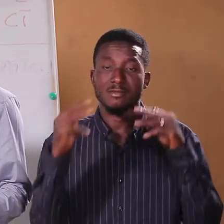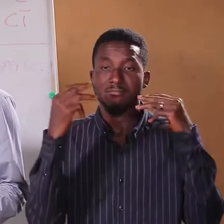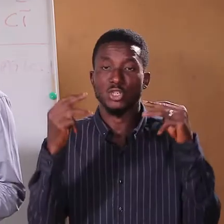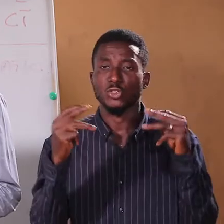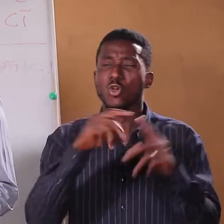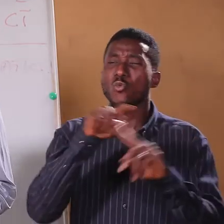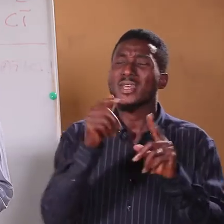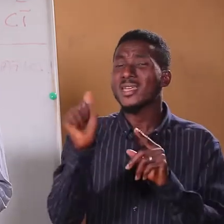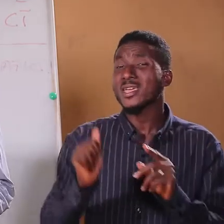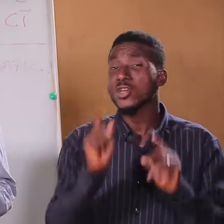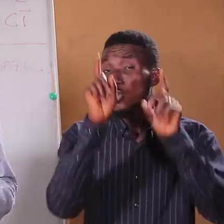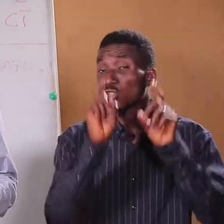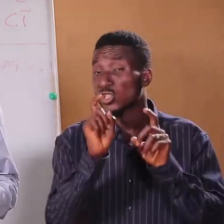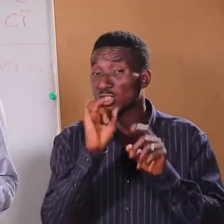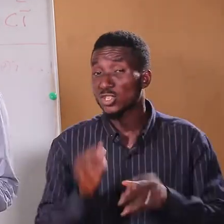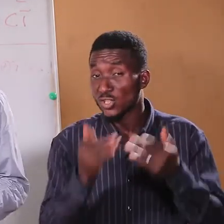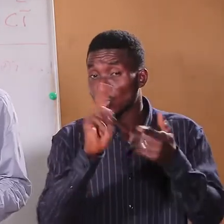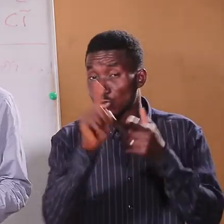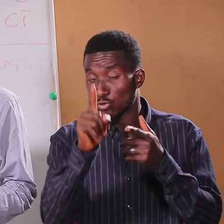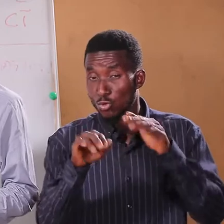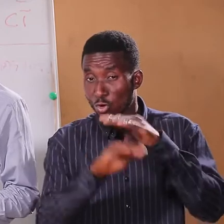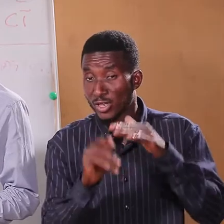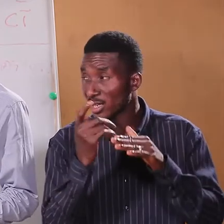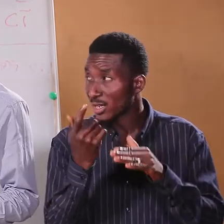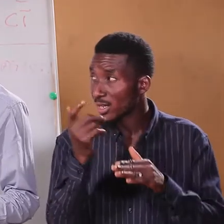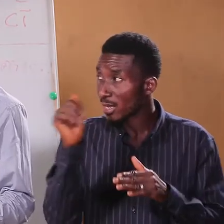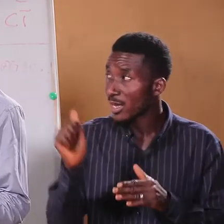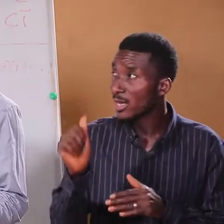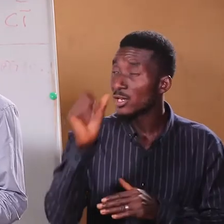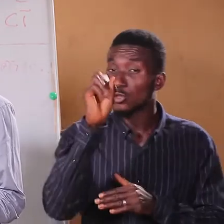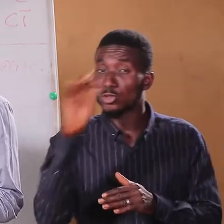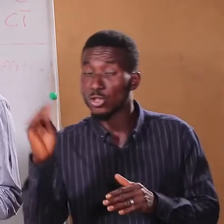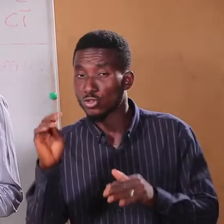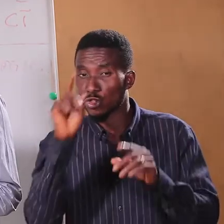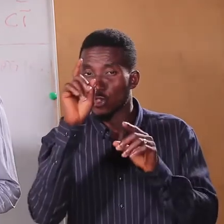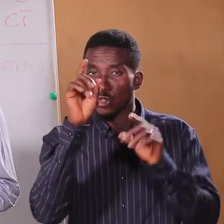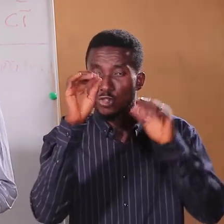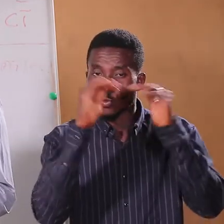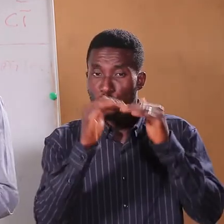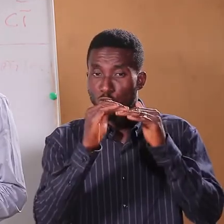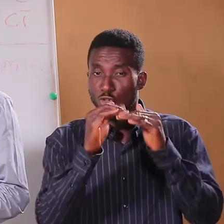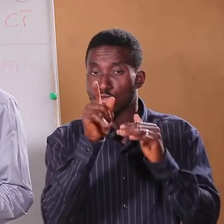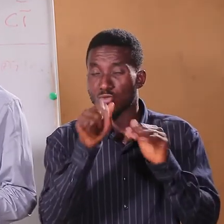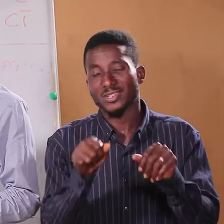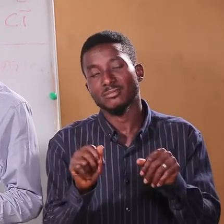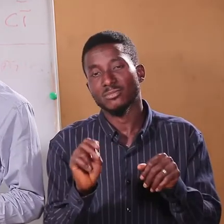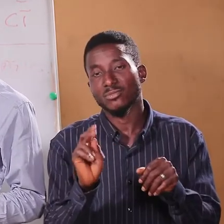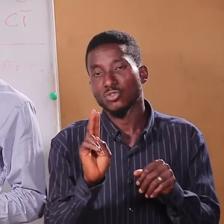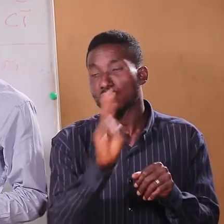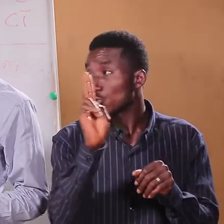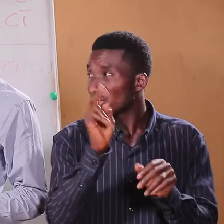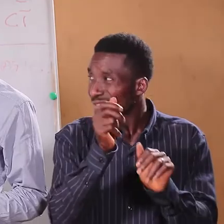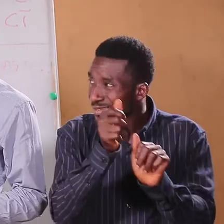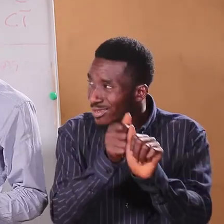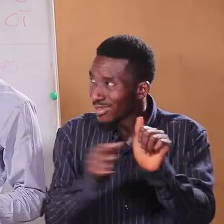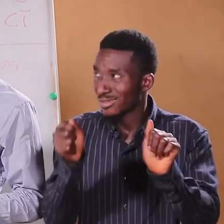the question is given to you under the simultaneous linear equations, any of the method you use as mentioned, you are arriving at